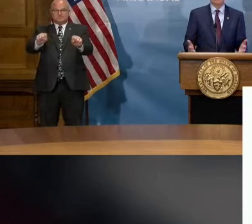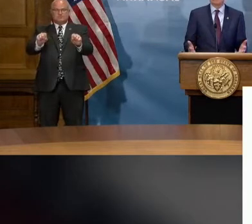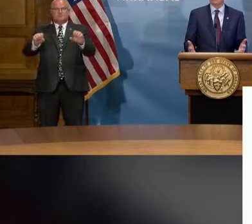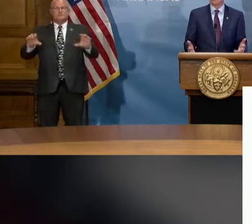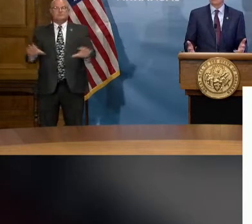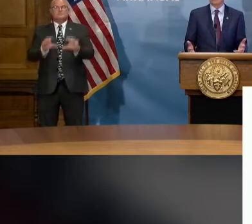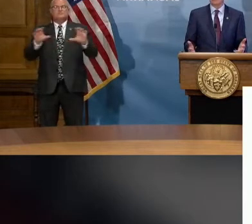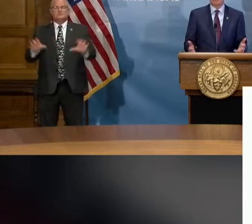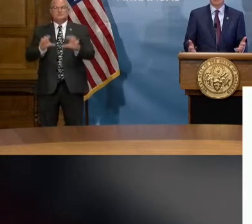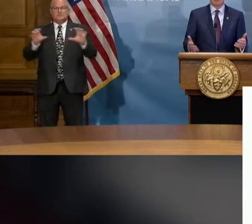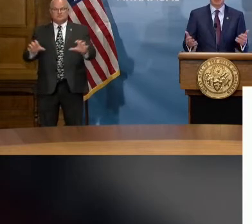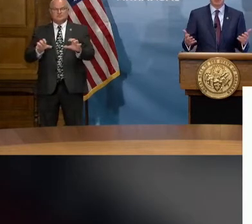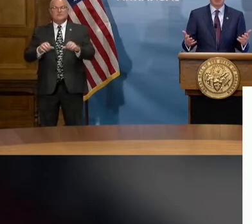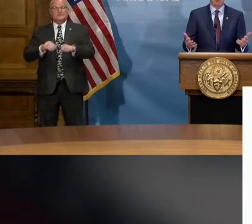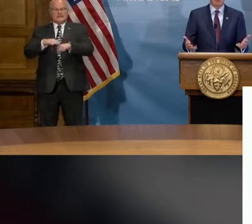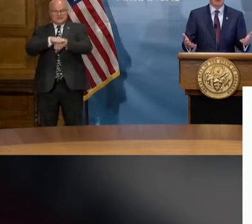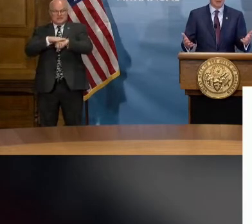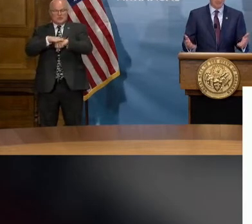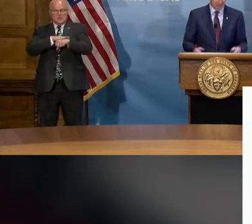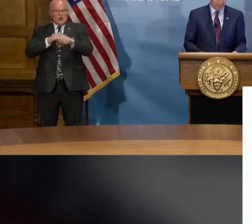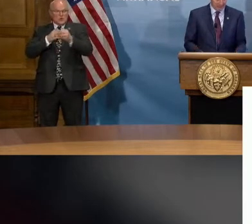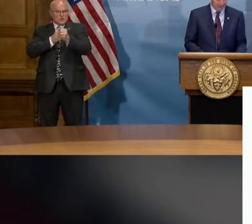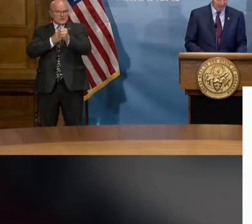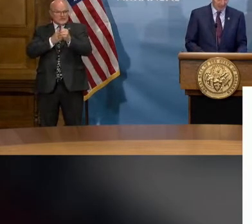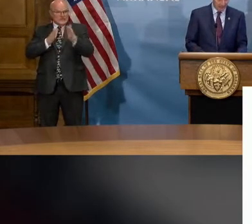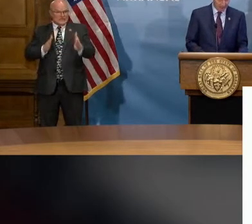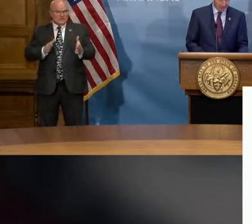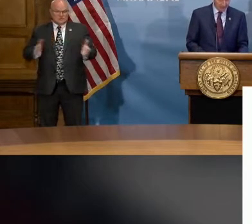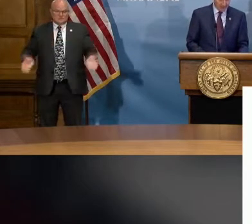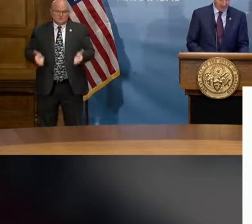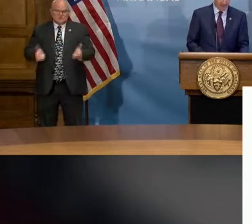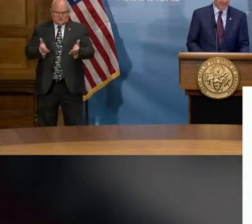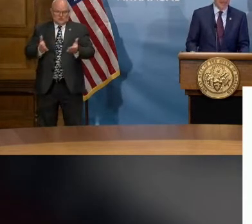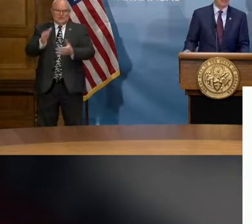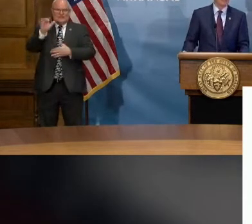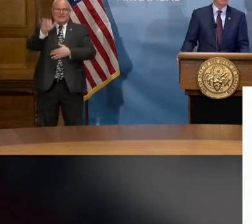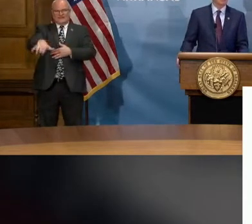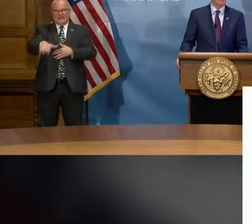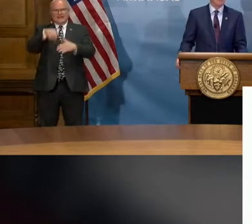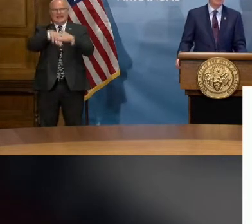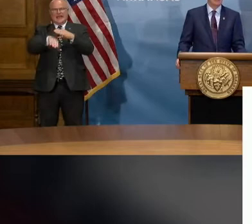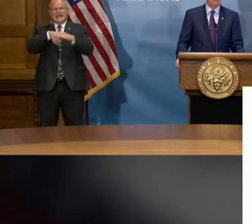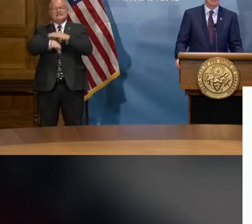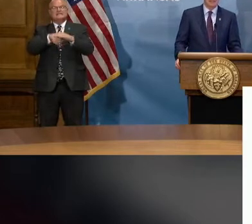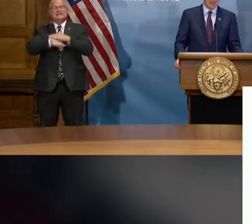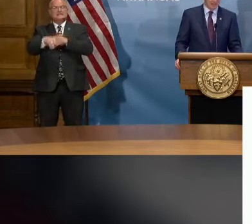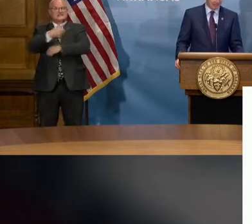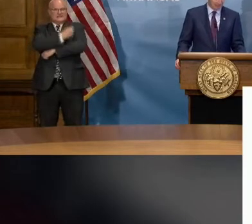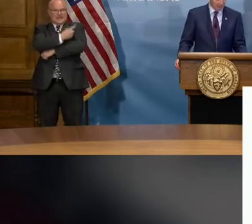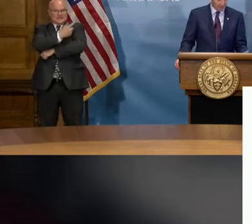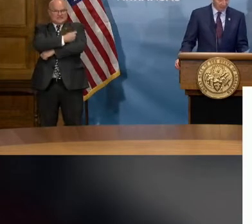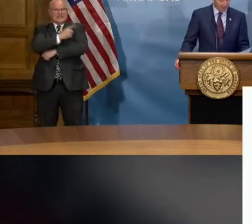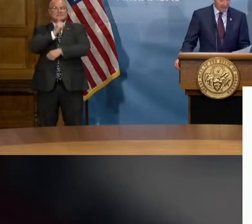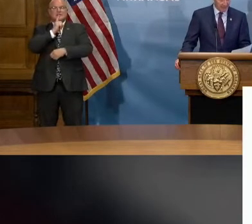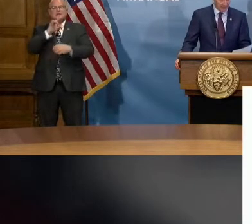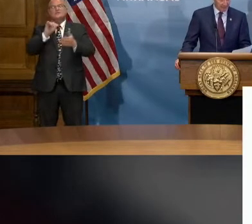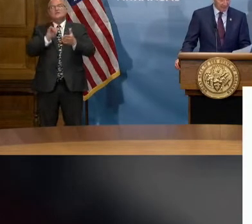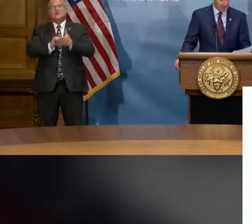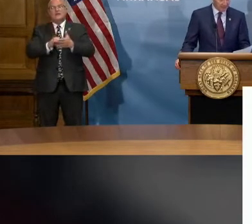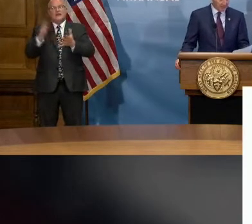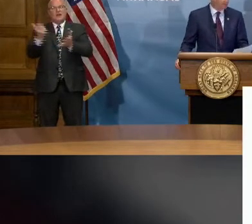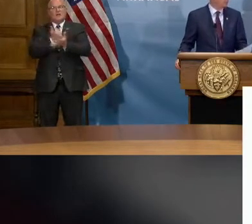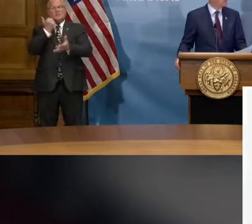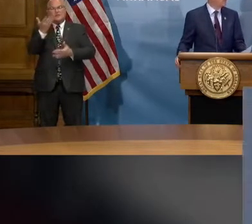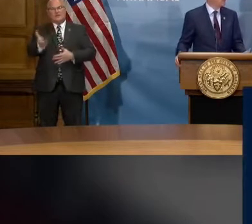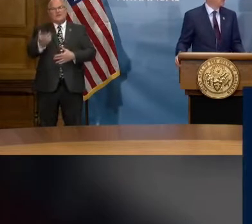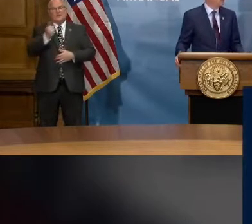going to take local leadership in order to drive and increase the access to vaccines and to make sure that opportunity